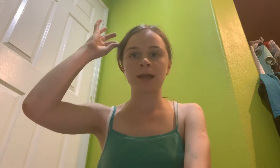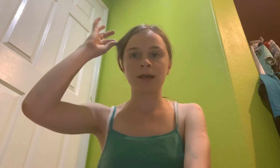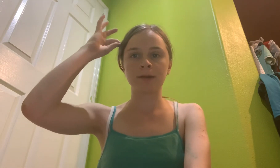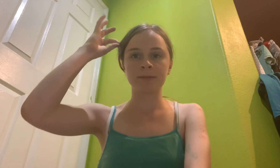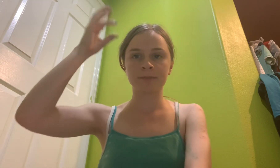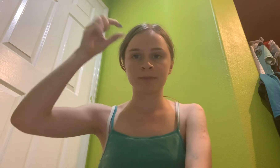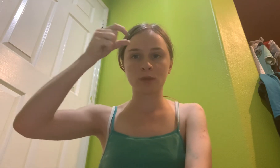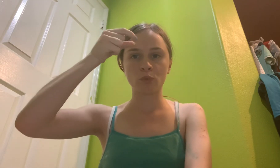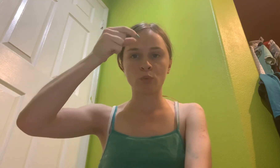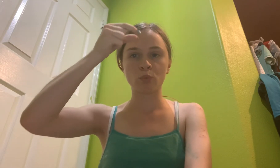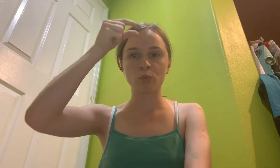hair.